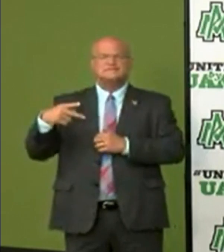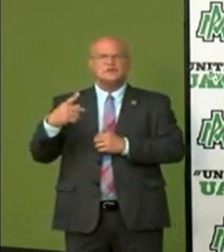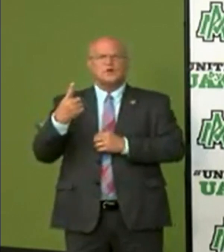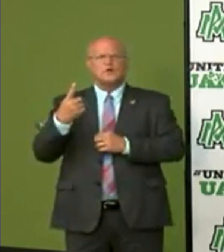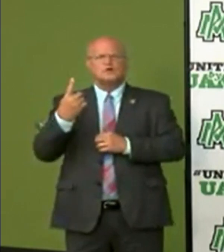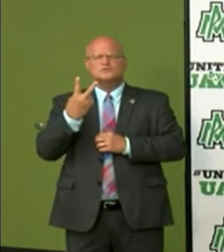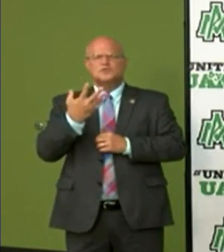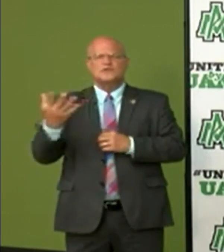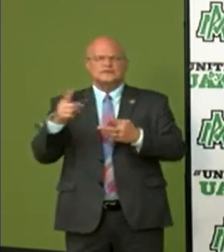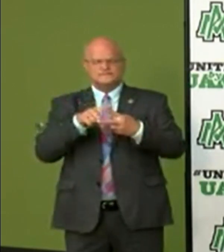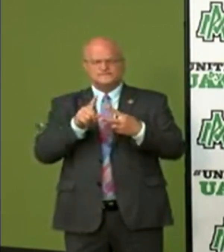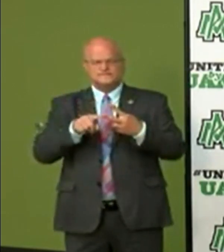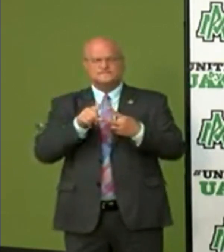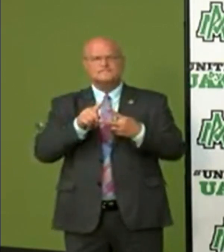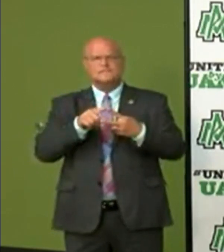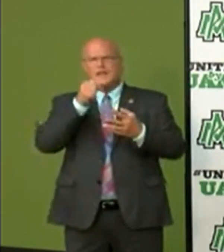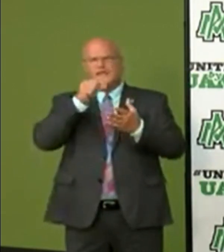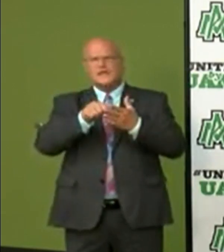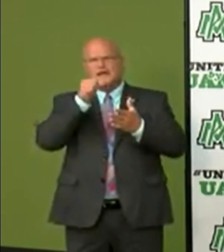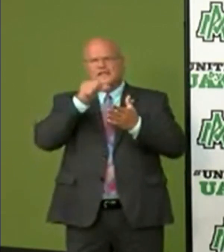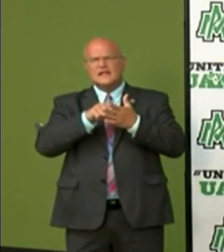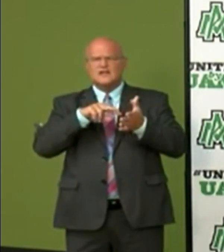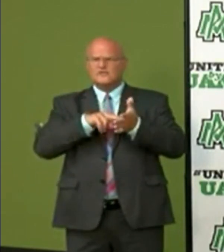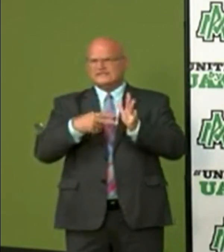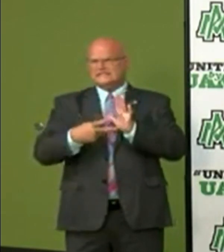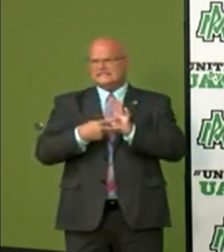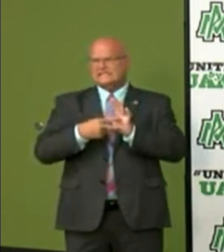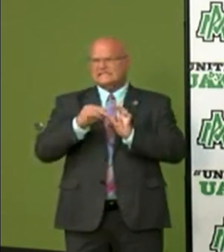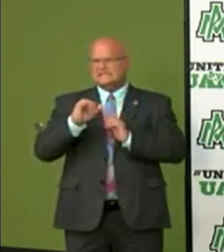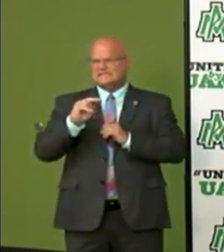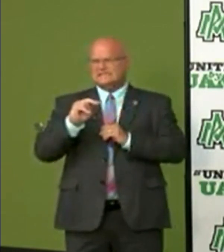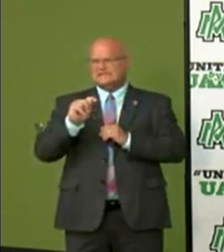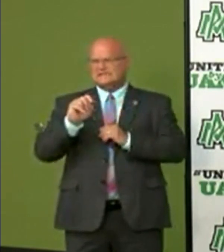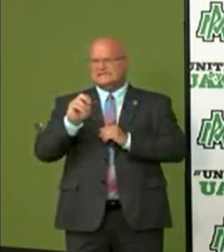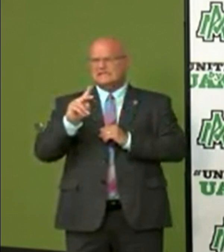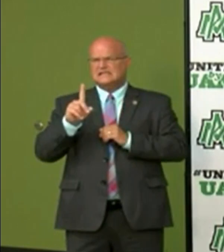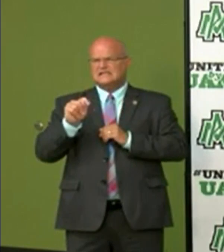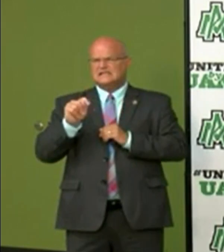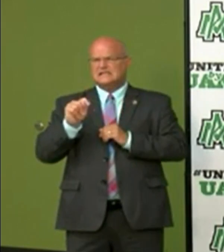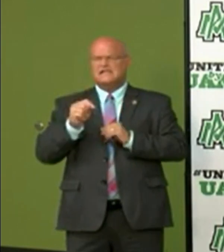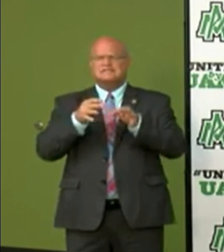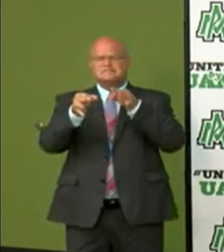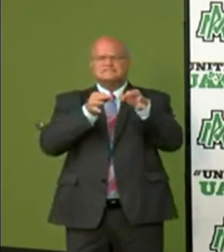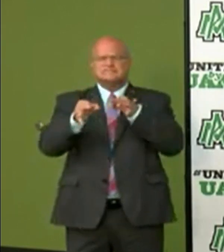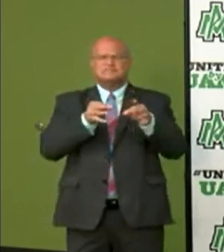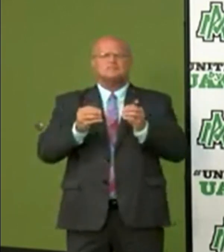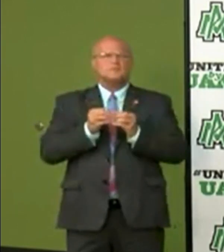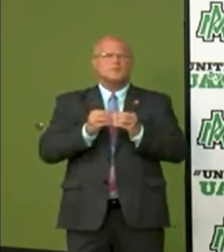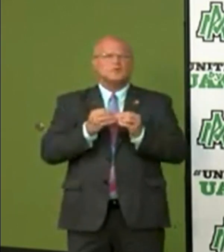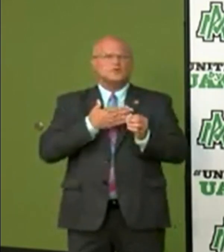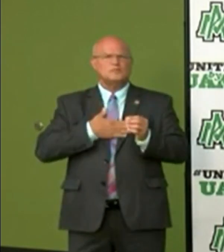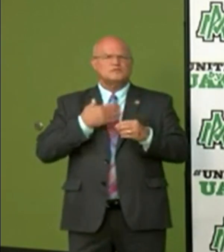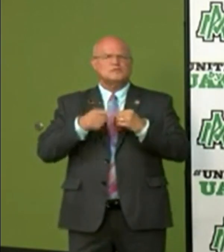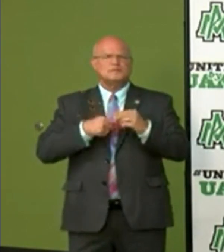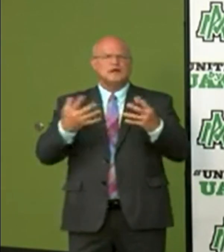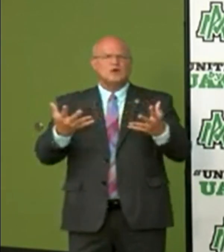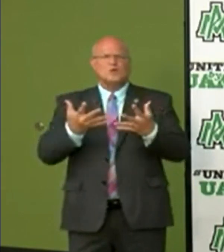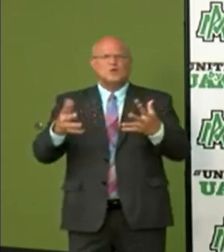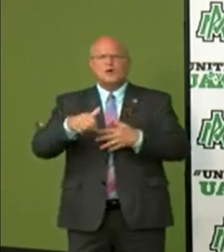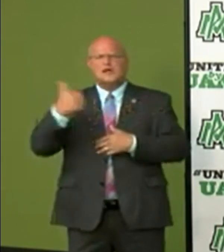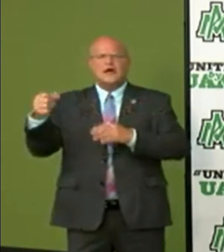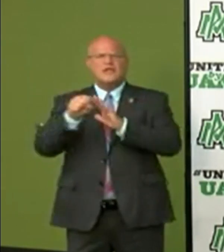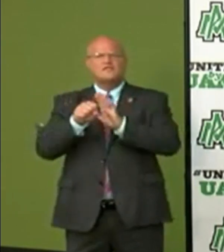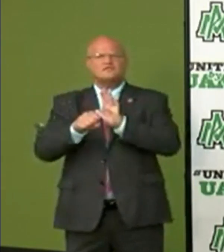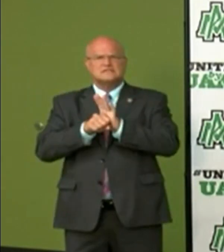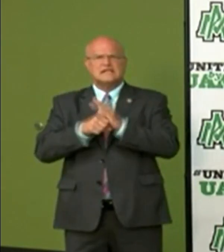about two things. First of all, that letter of intent, want to see if you had a little more detail on what other